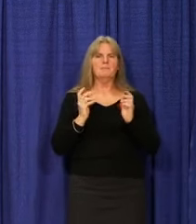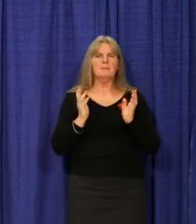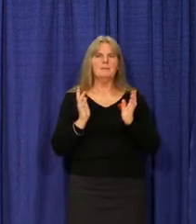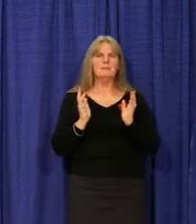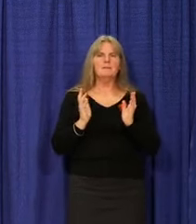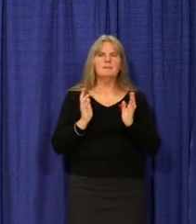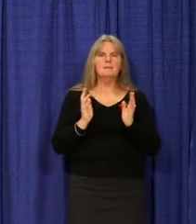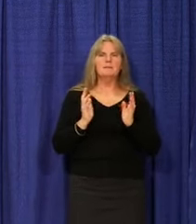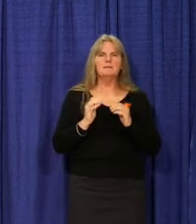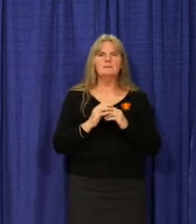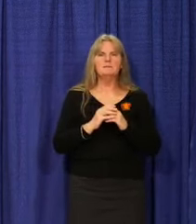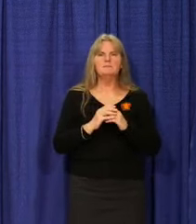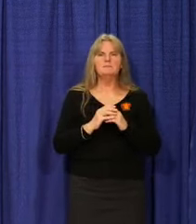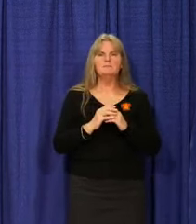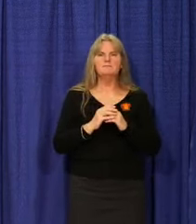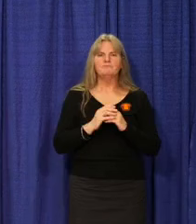of